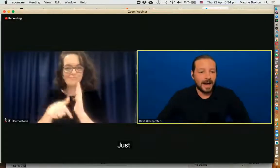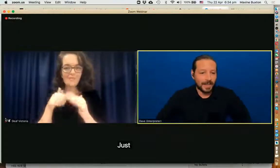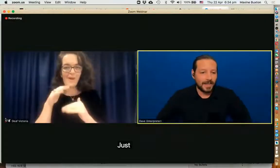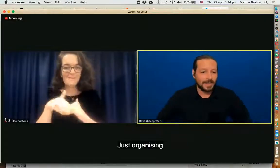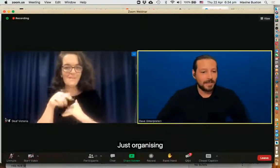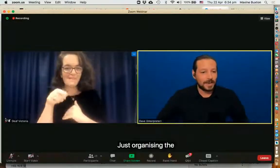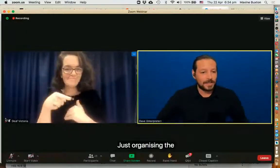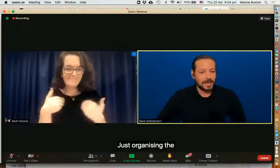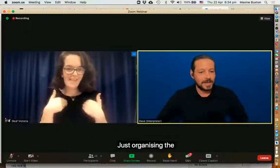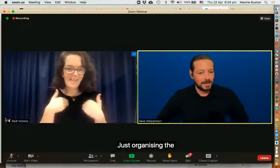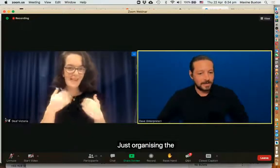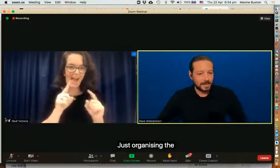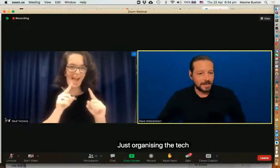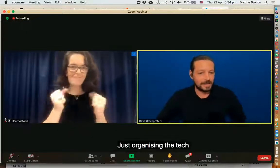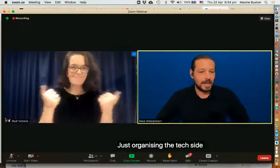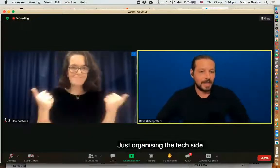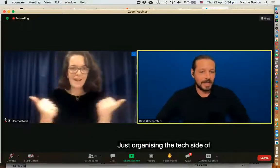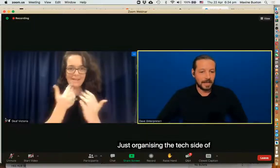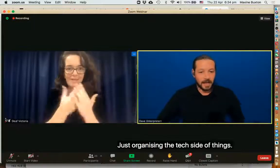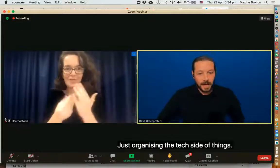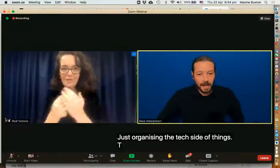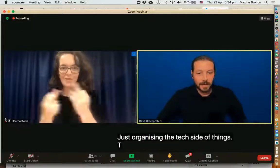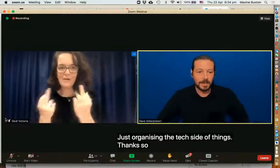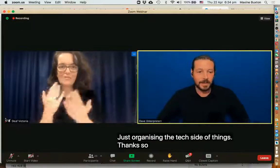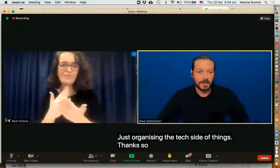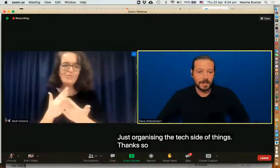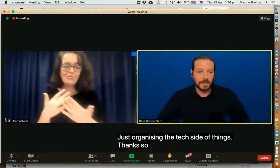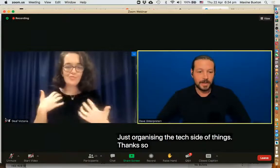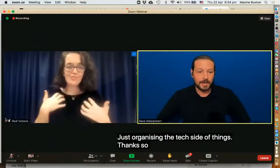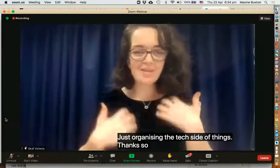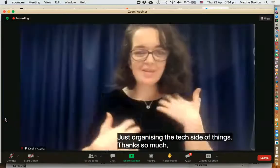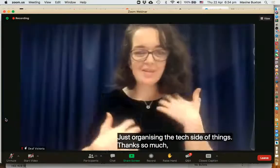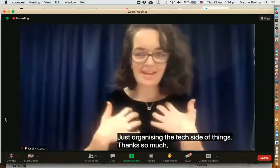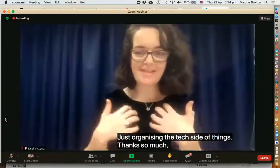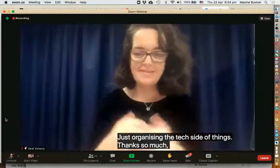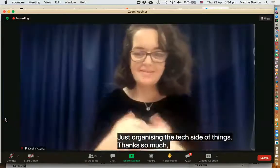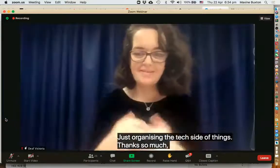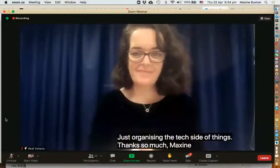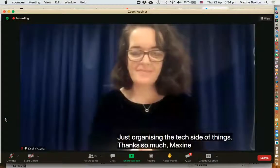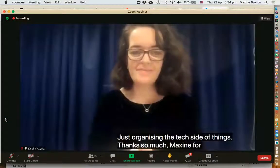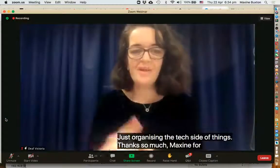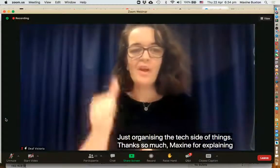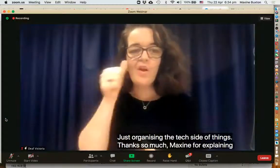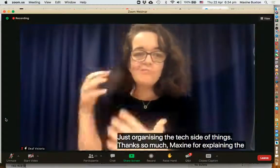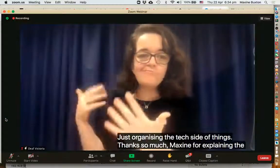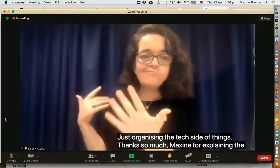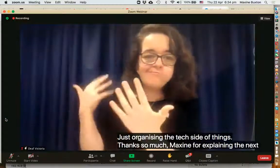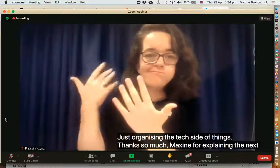Thanks so much, Maxine, for explaining the next steps and the number of resources that we have available. It's very